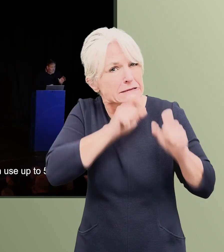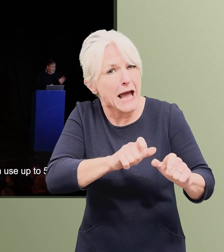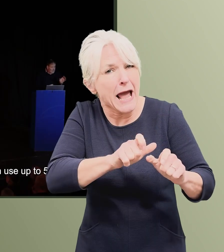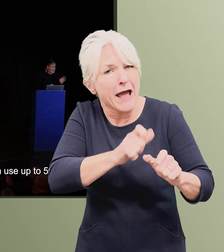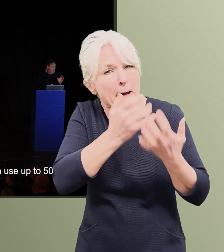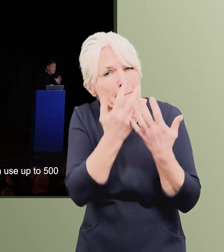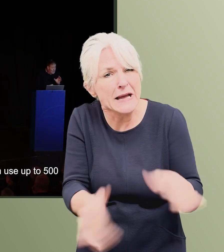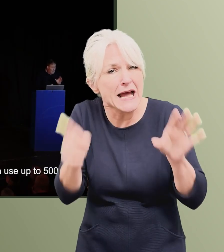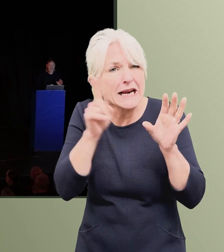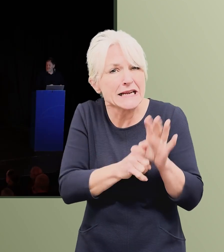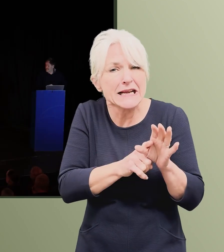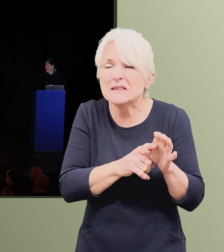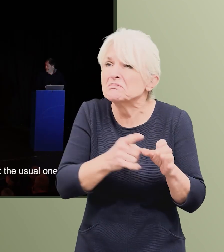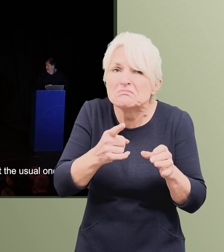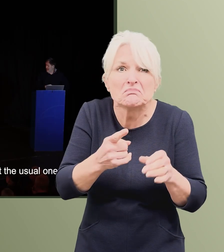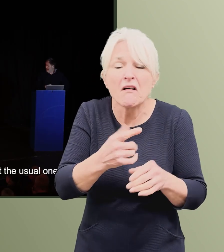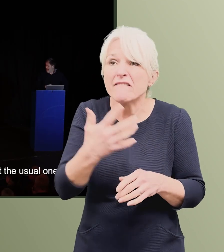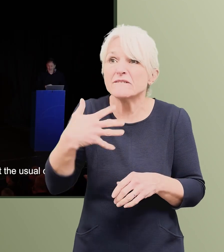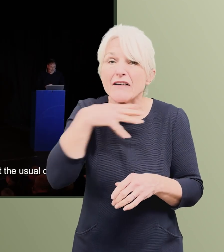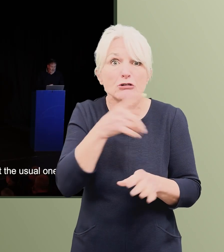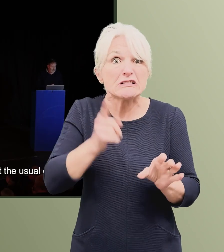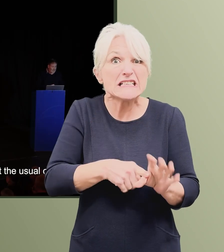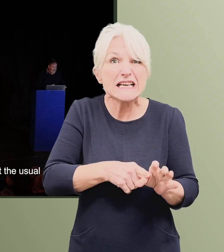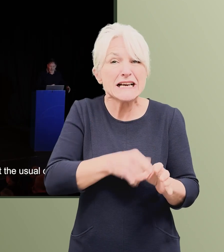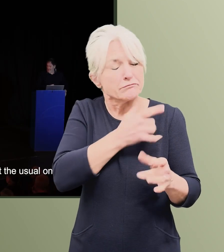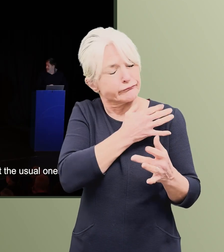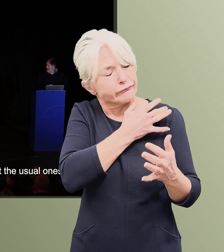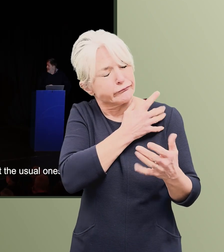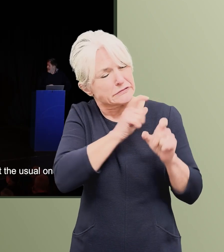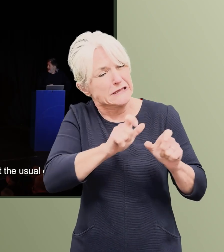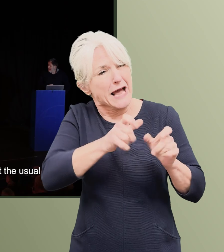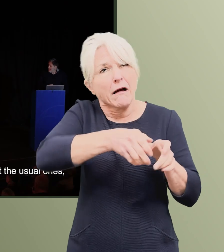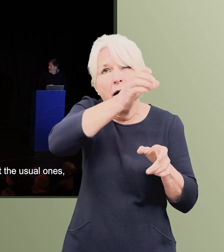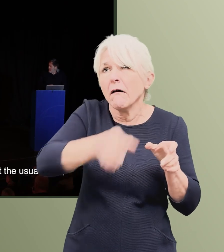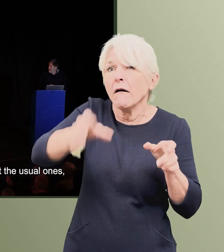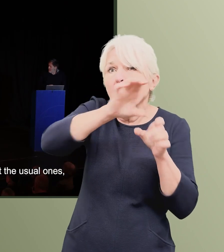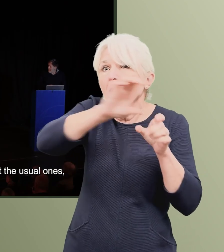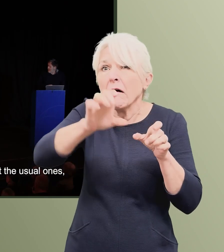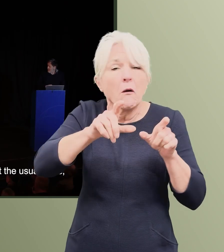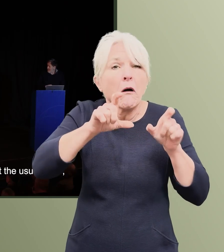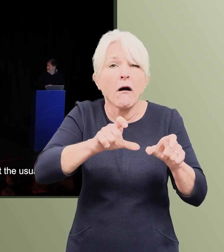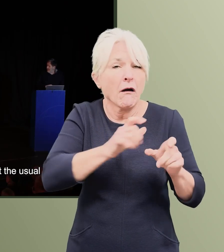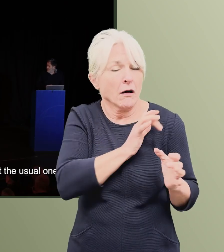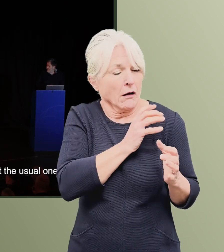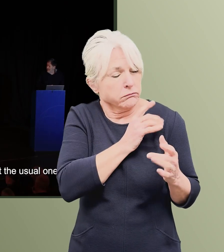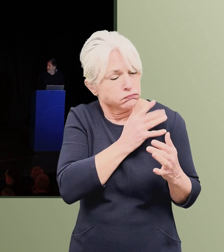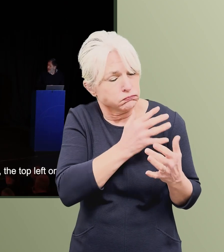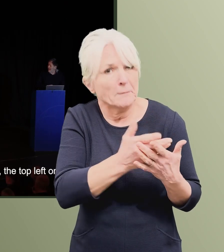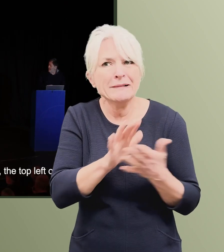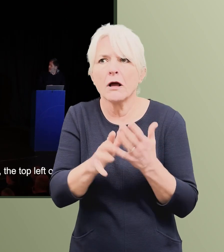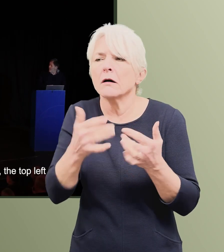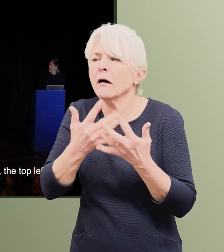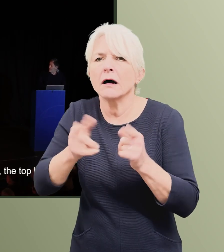to 500 years or more in their history, their narrative. And then you've got the usual ones, the famous